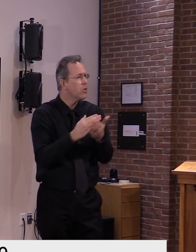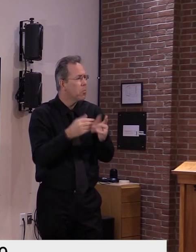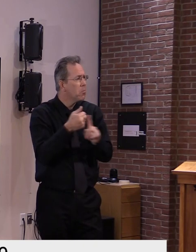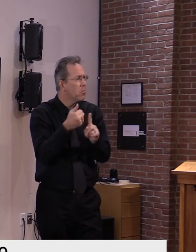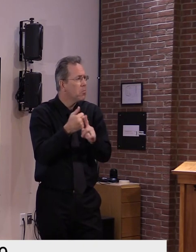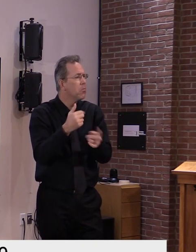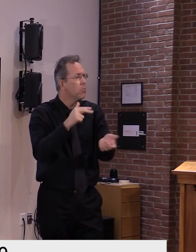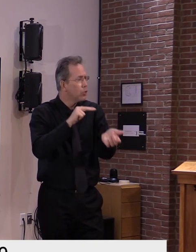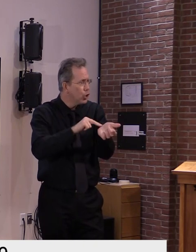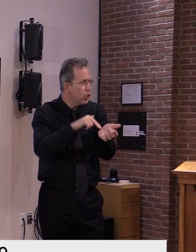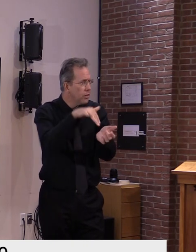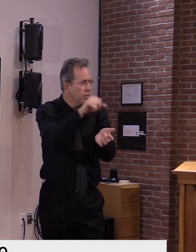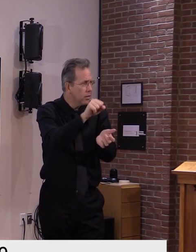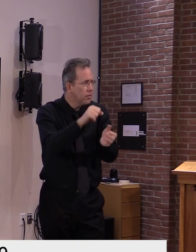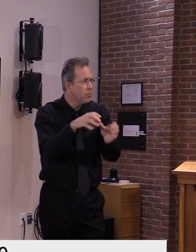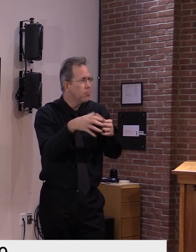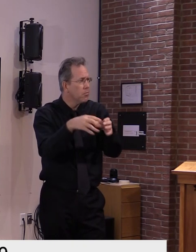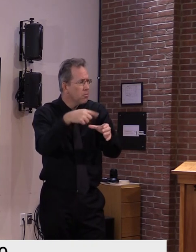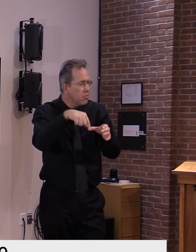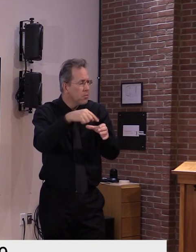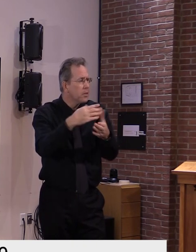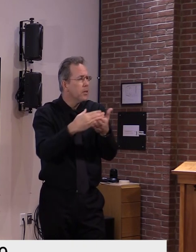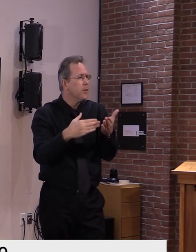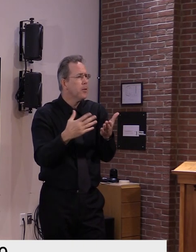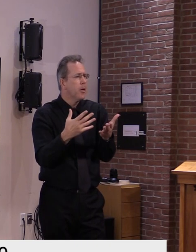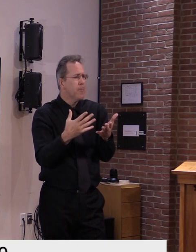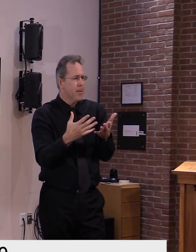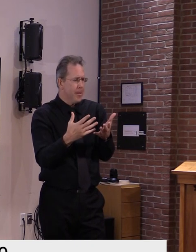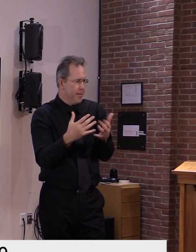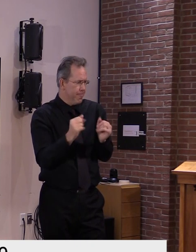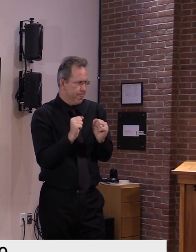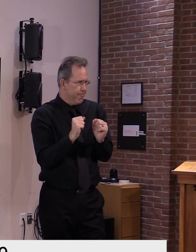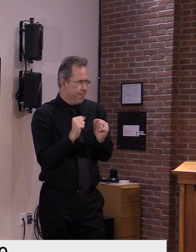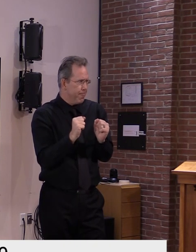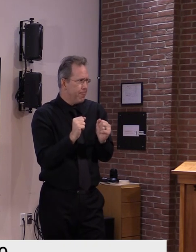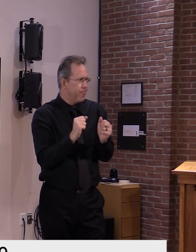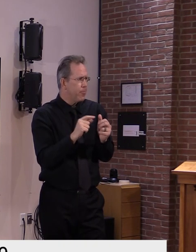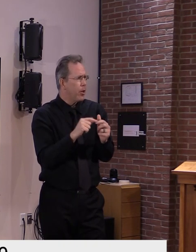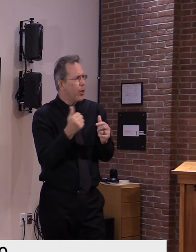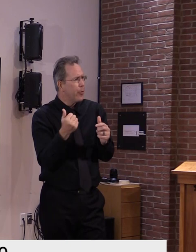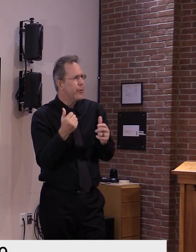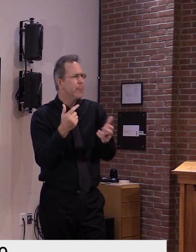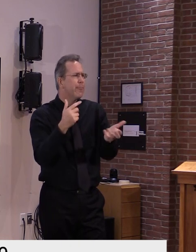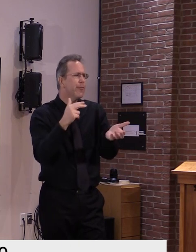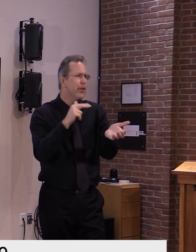both RNs and other types of nurses, plus